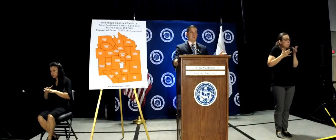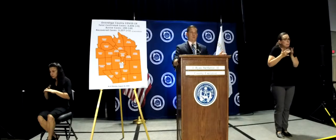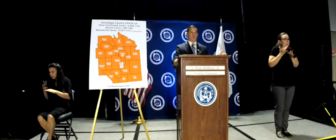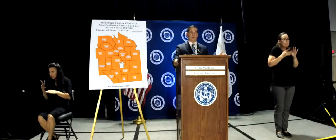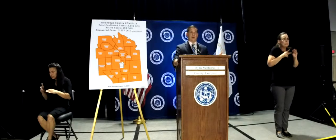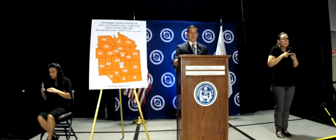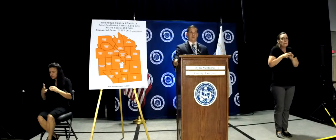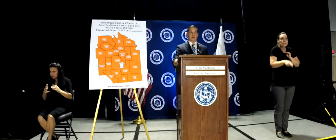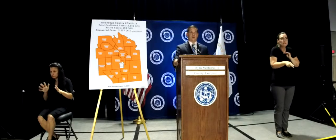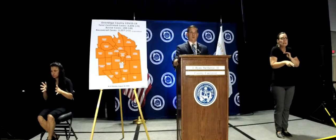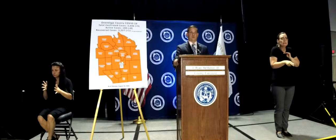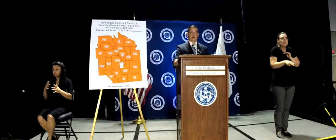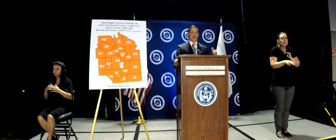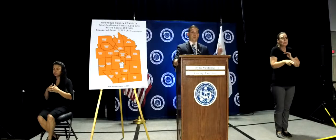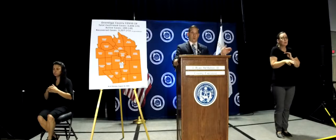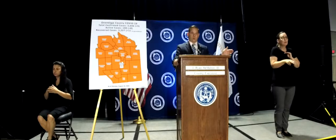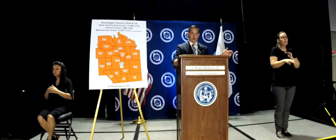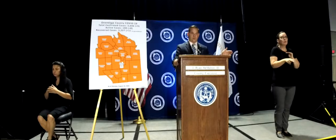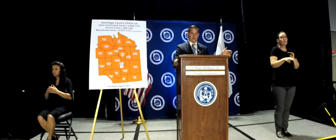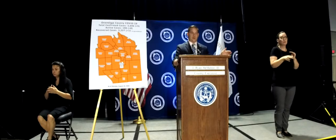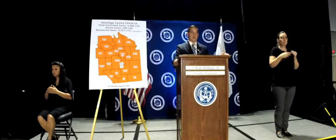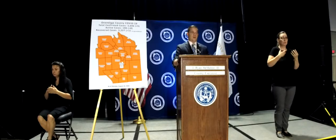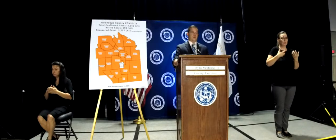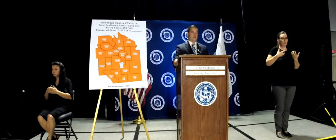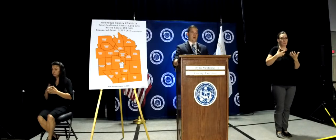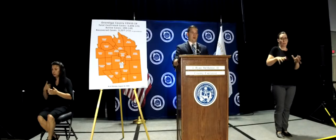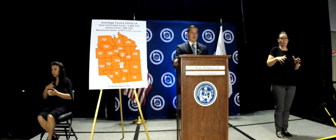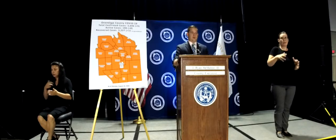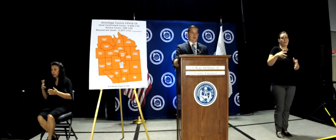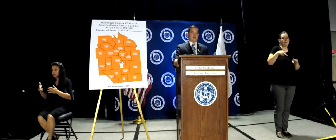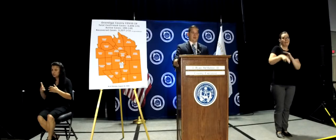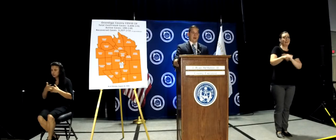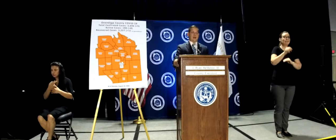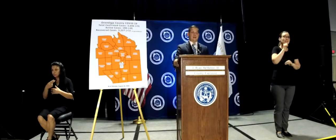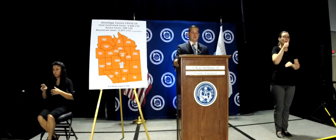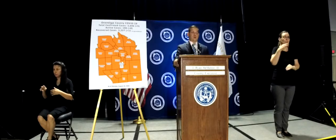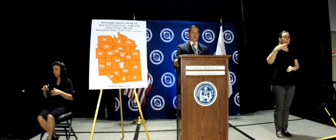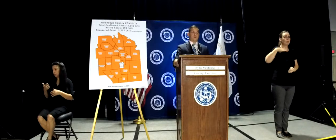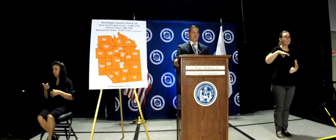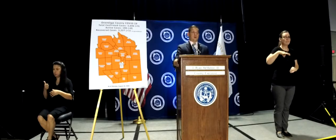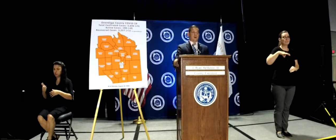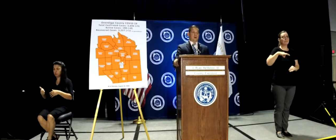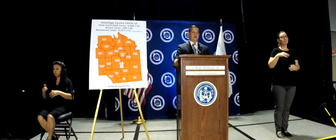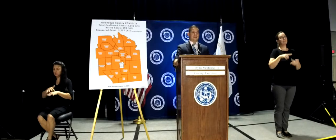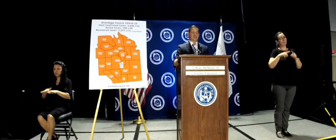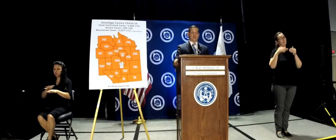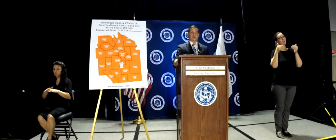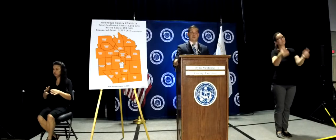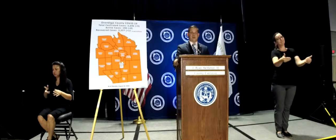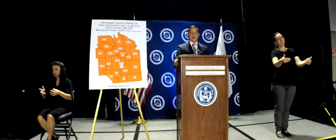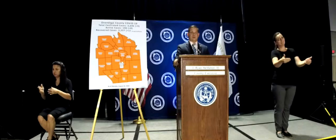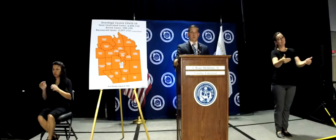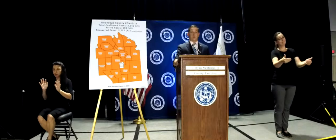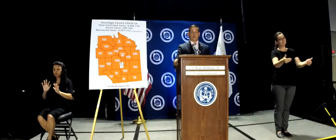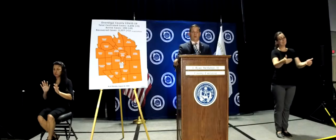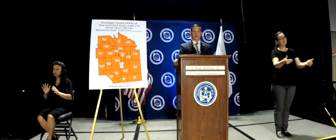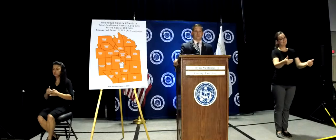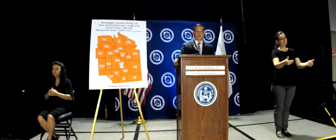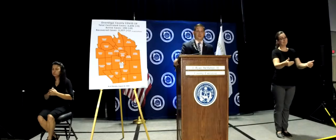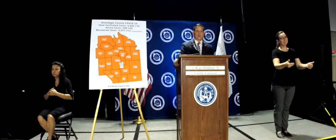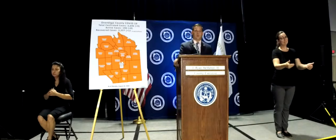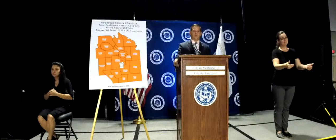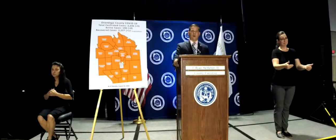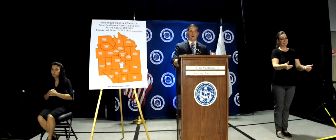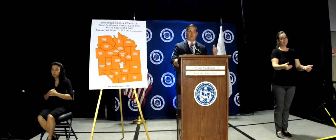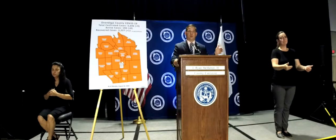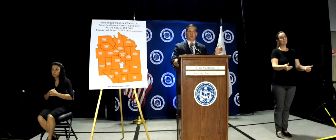that rely on their funding. We've cut our programming. We've cut any sort of initiatives that we were very